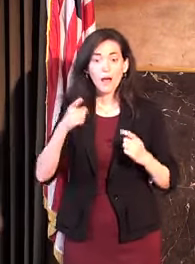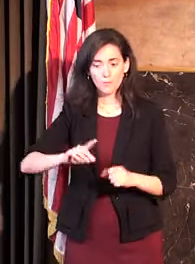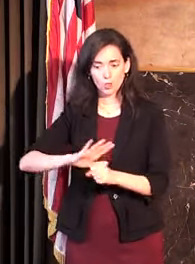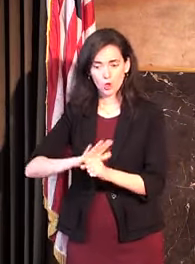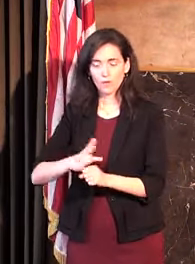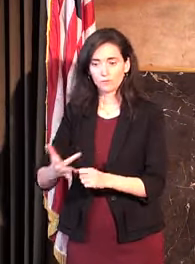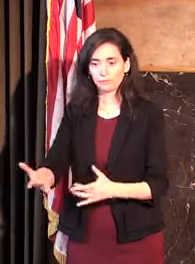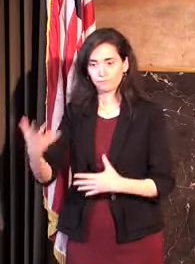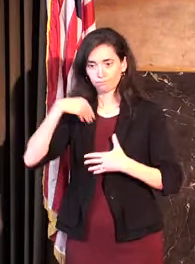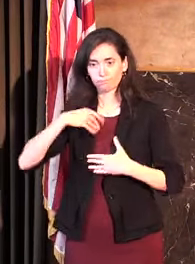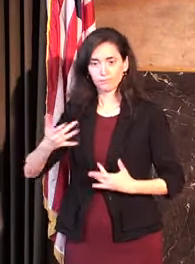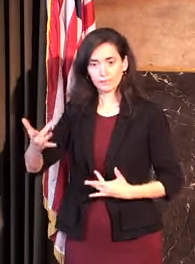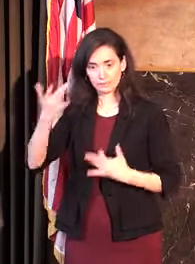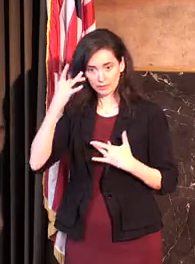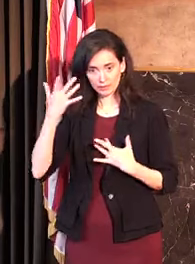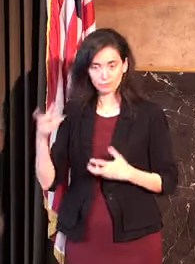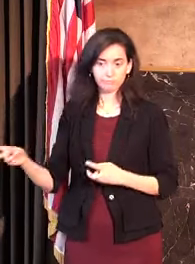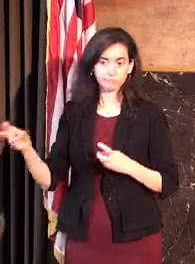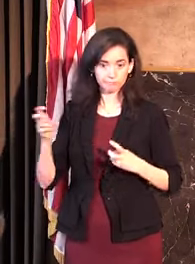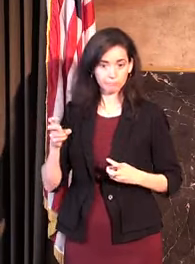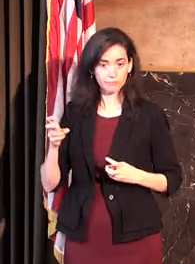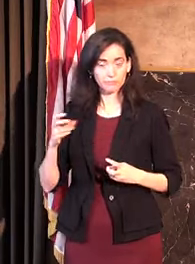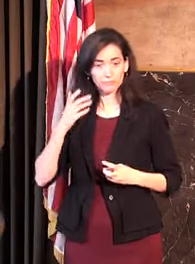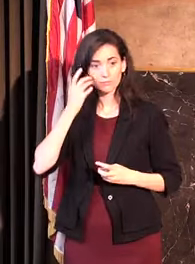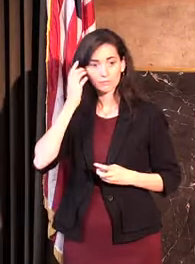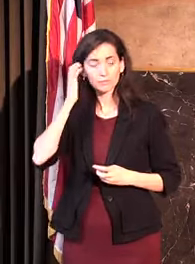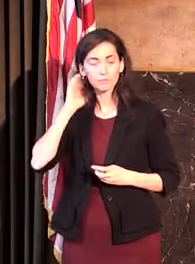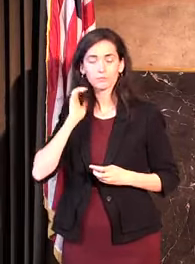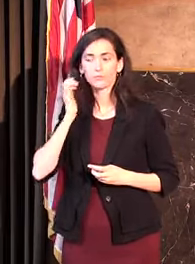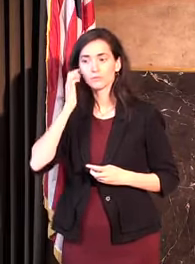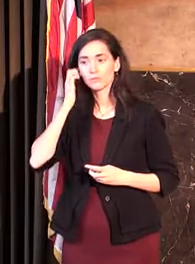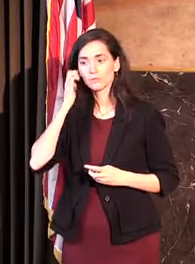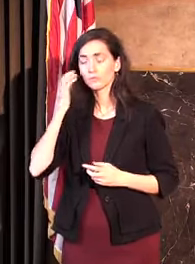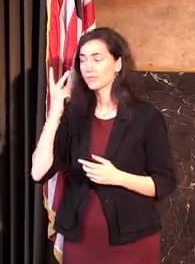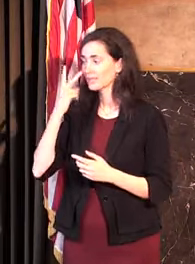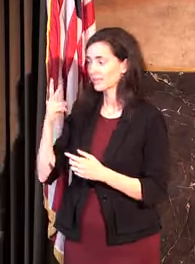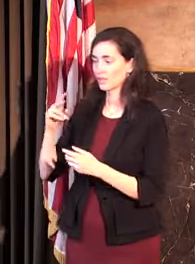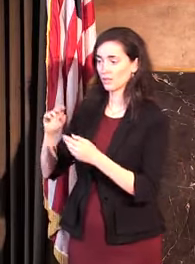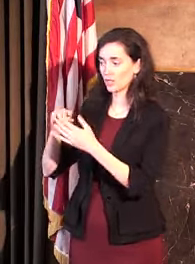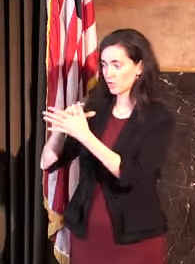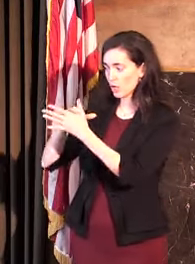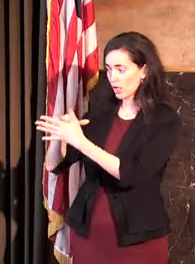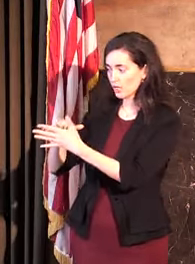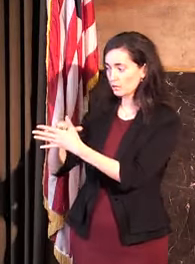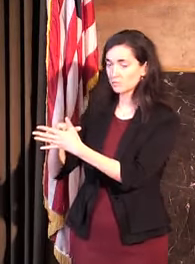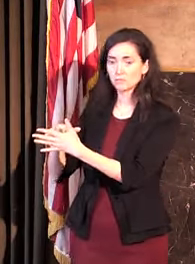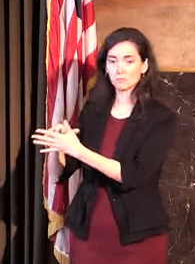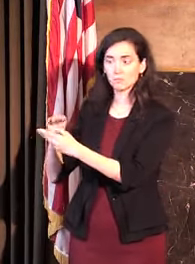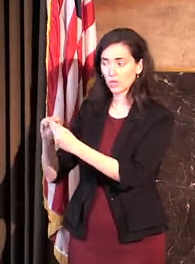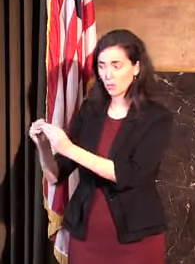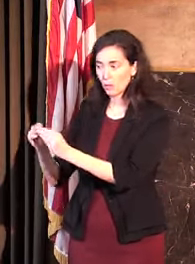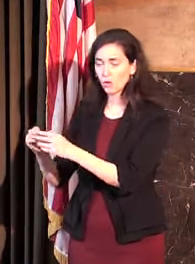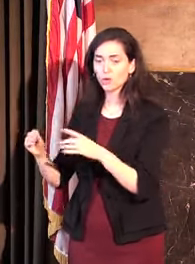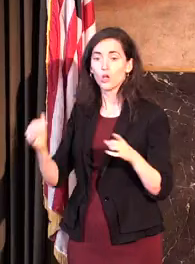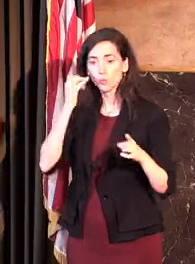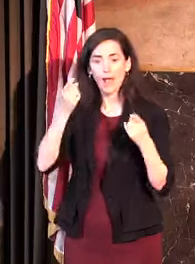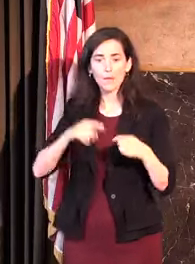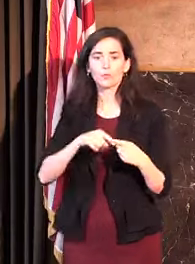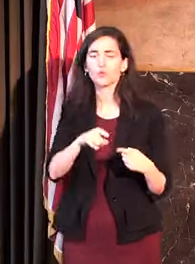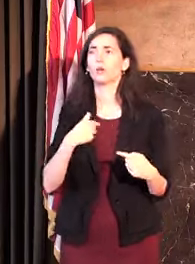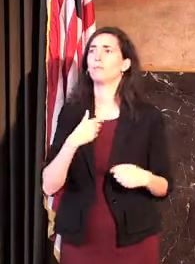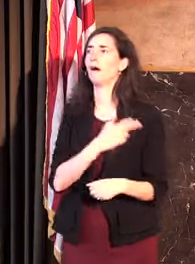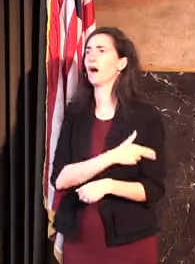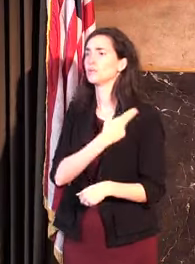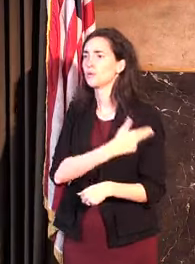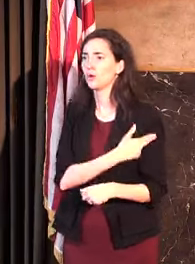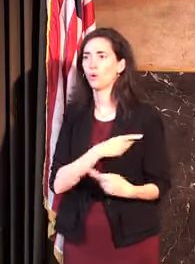COVID-19, then as it relates to you, I mean, this statistic doesn't necessarily mean much. If you're in the hospital, if you just lost